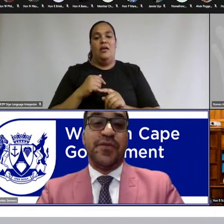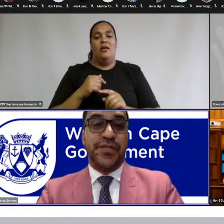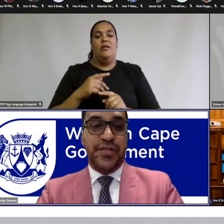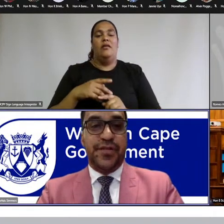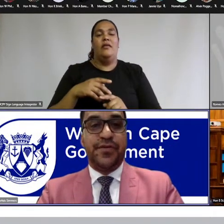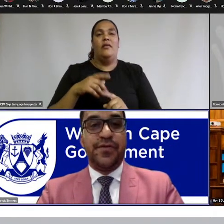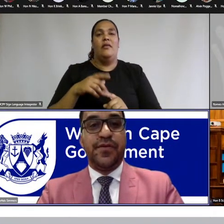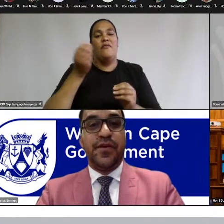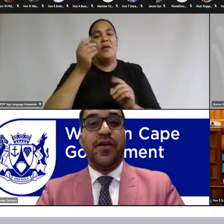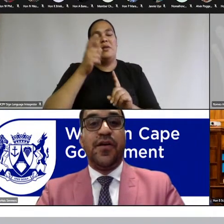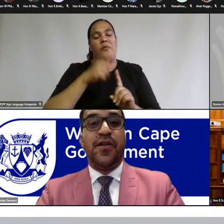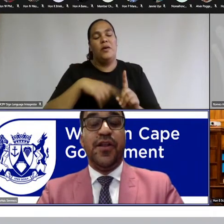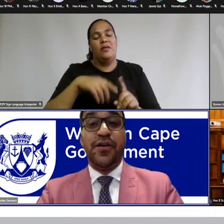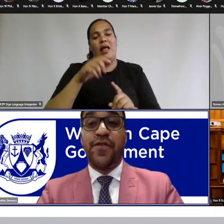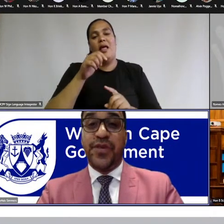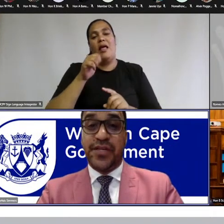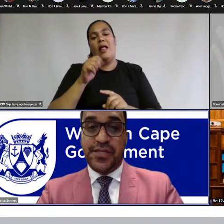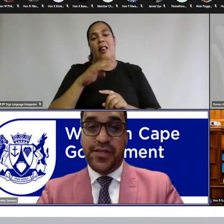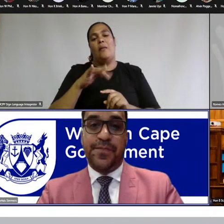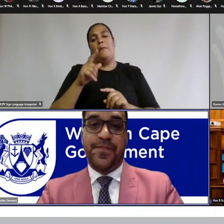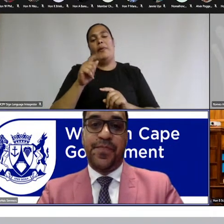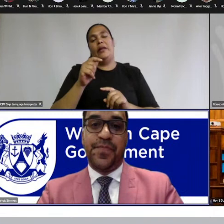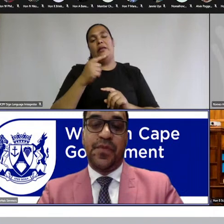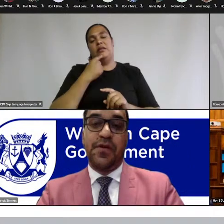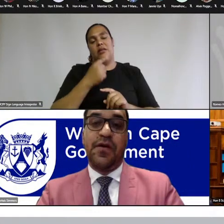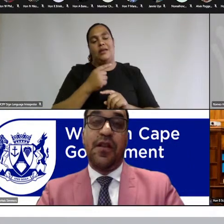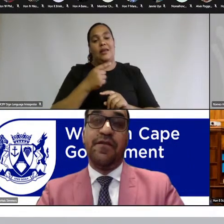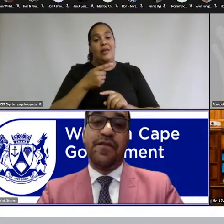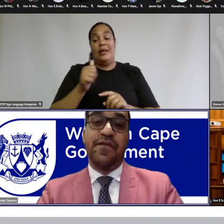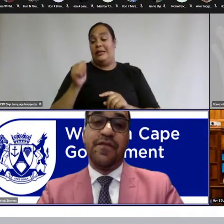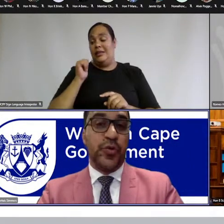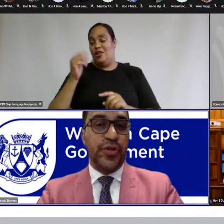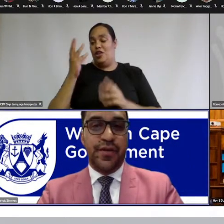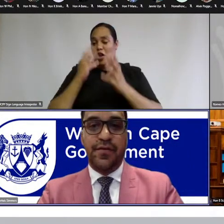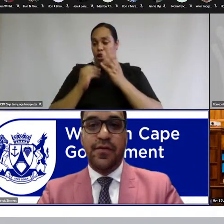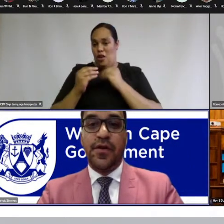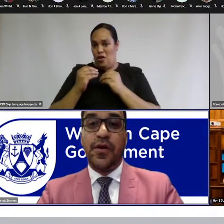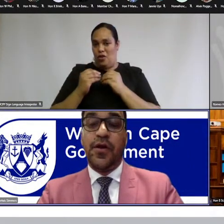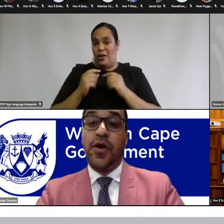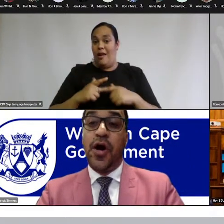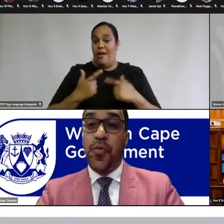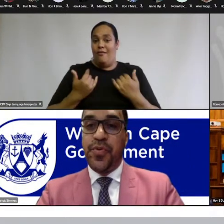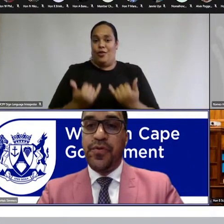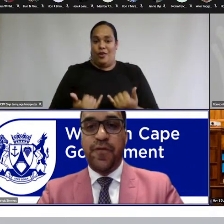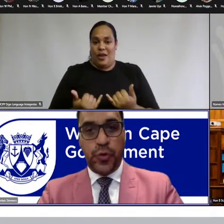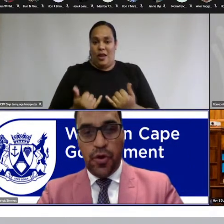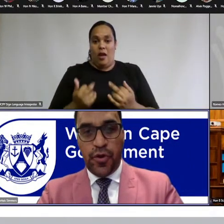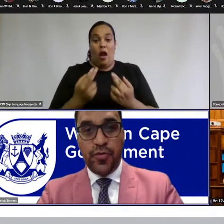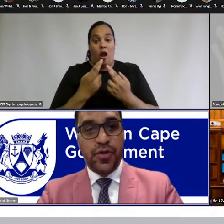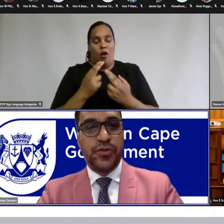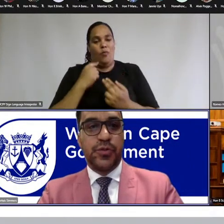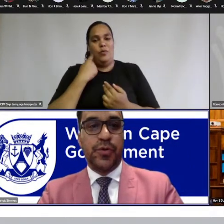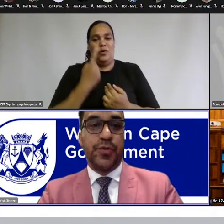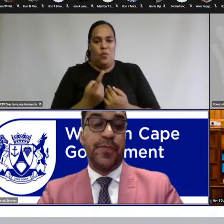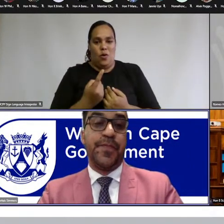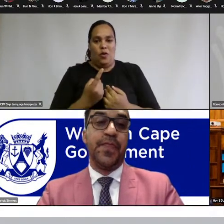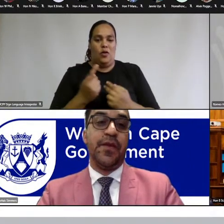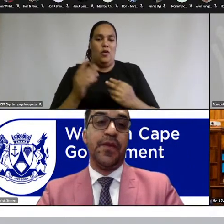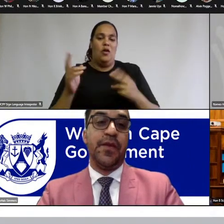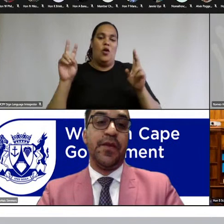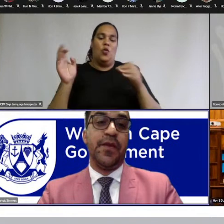who famously said, "Learn from yesterday, live for today, hope for tomorrow," close